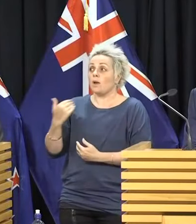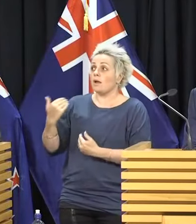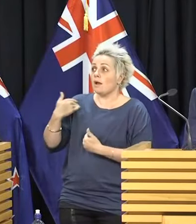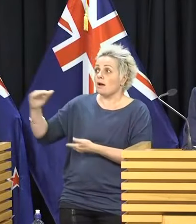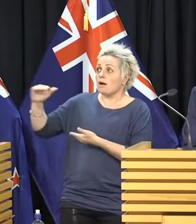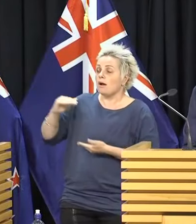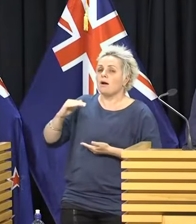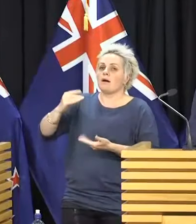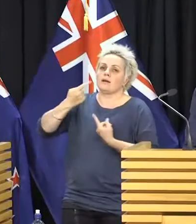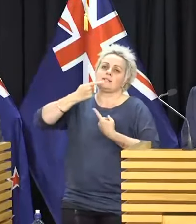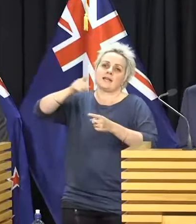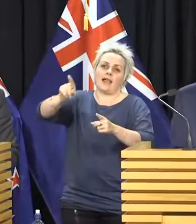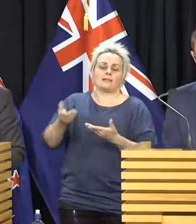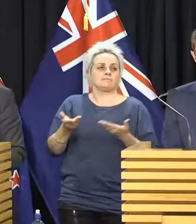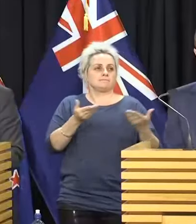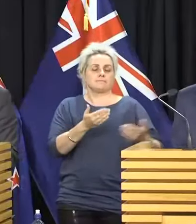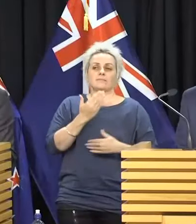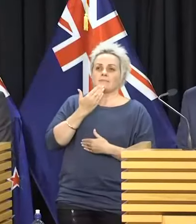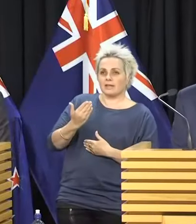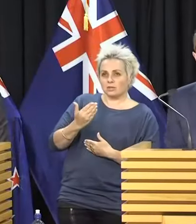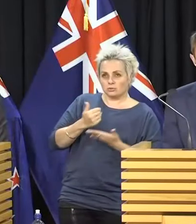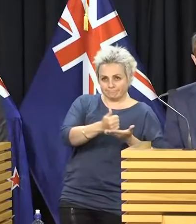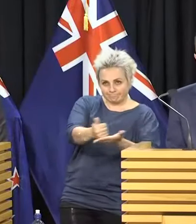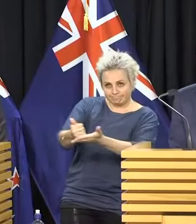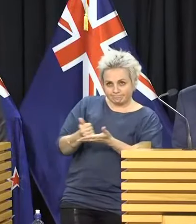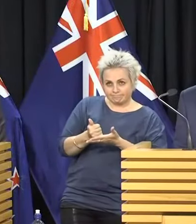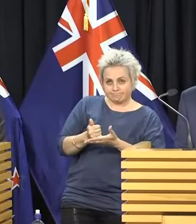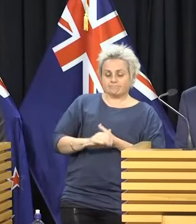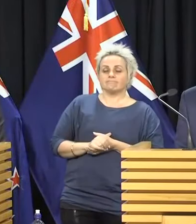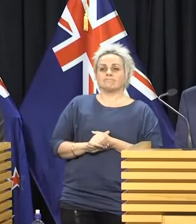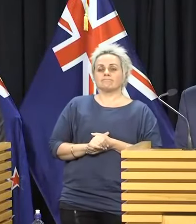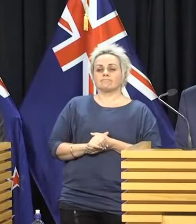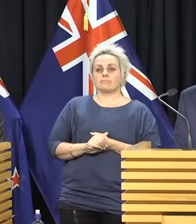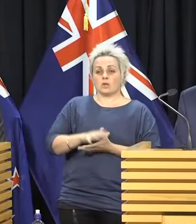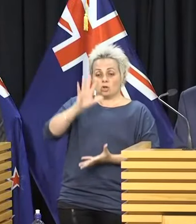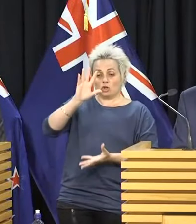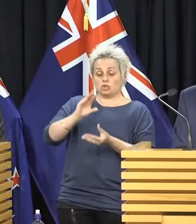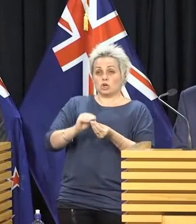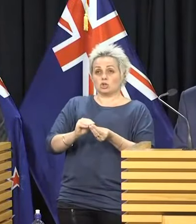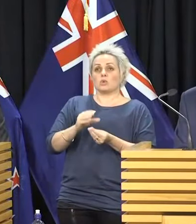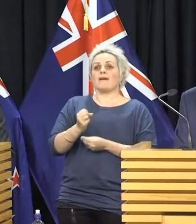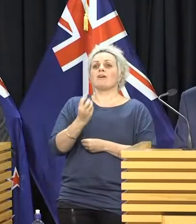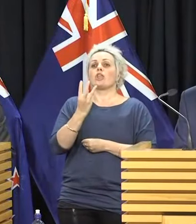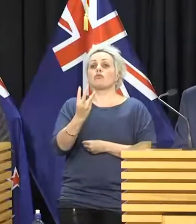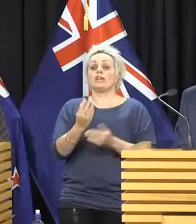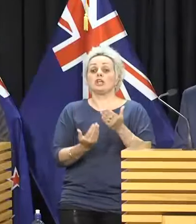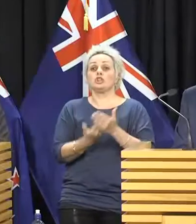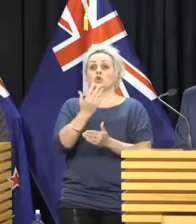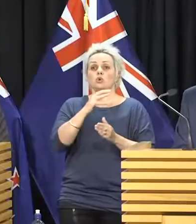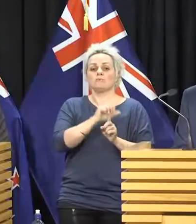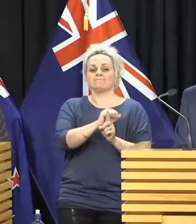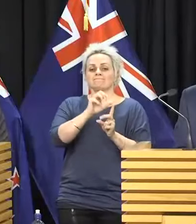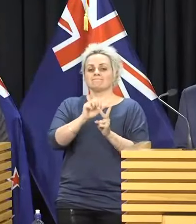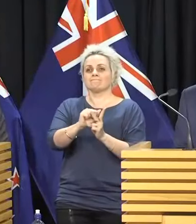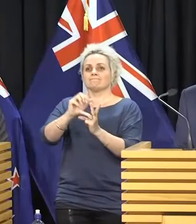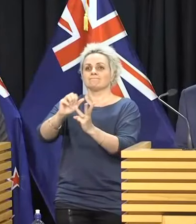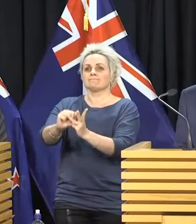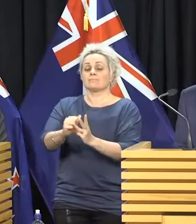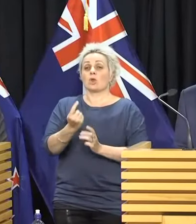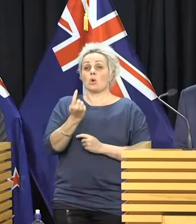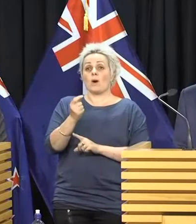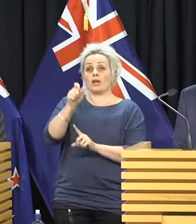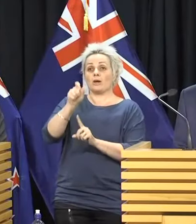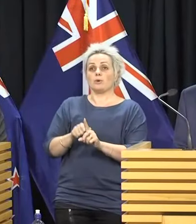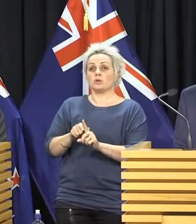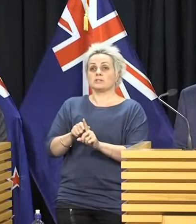information. Dr. Bloomfield. Thank you, Minister. Kia ora koutou katoa. So in total today there are 3 new cases to report. One case